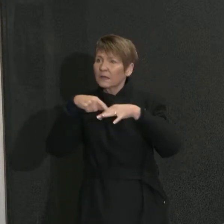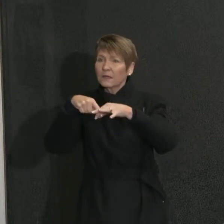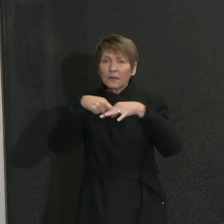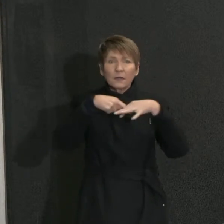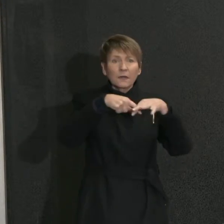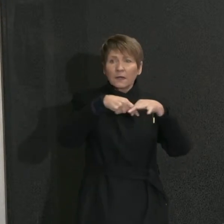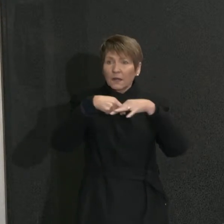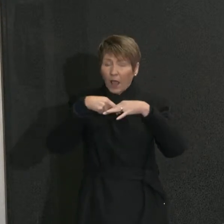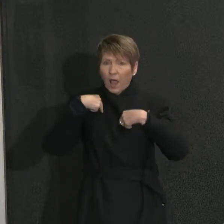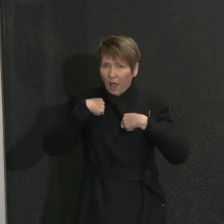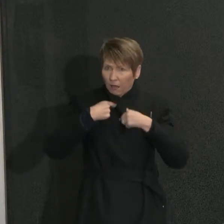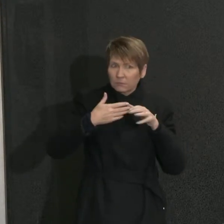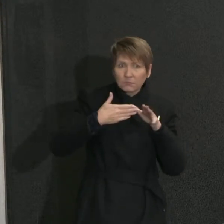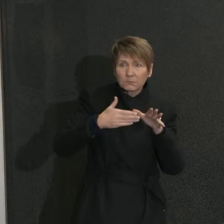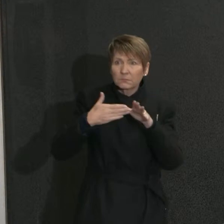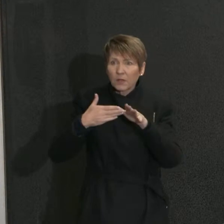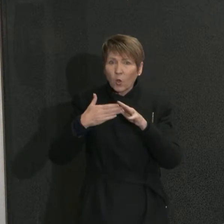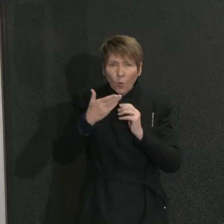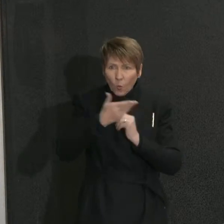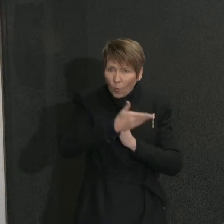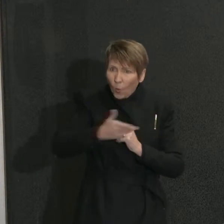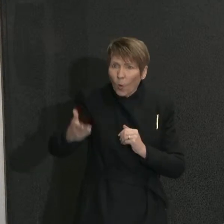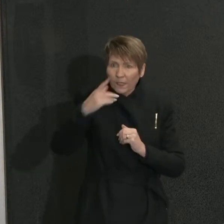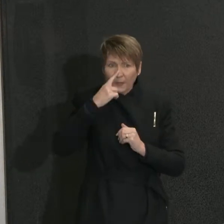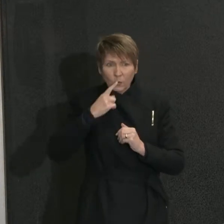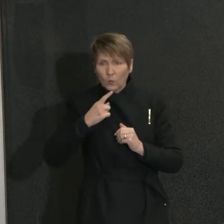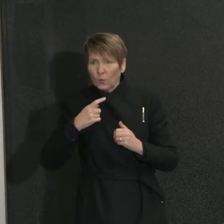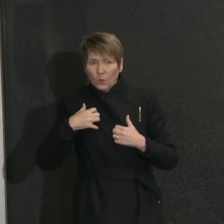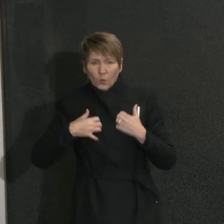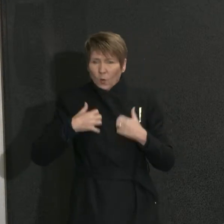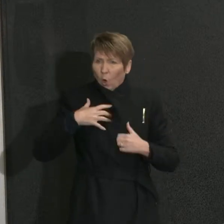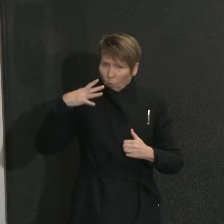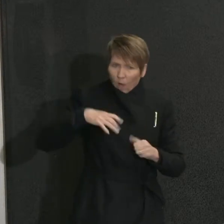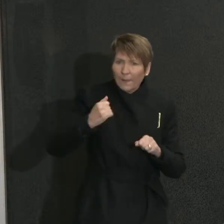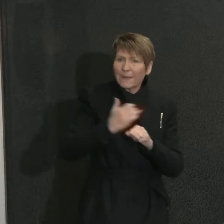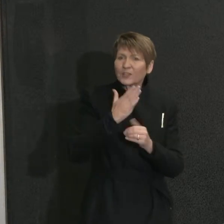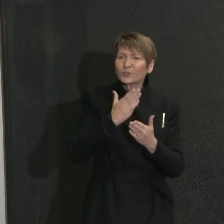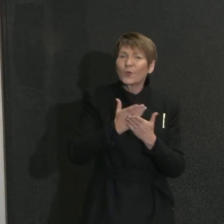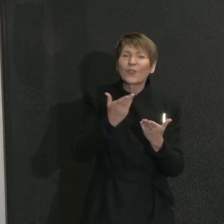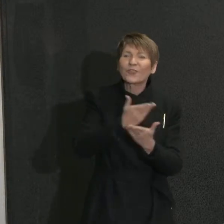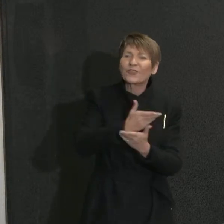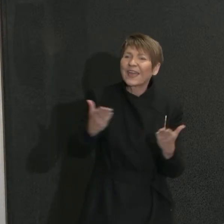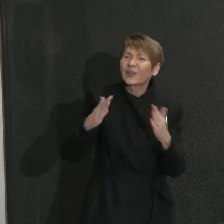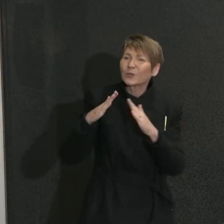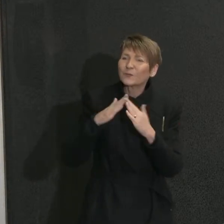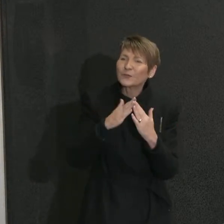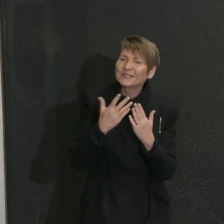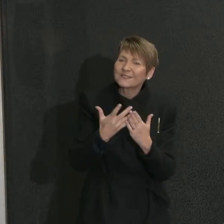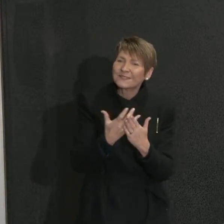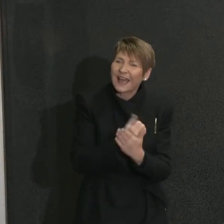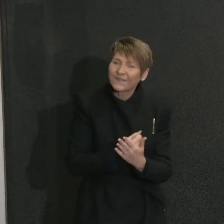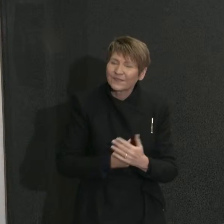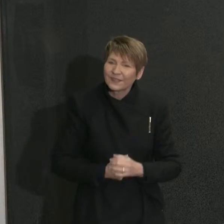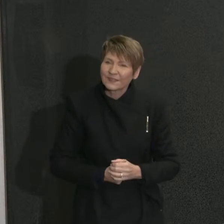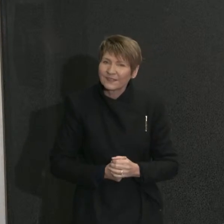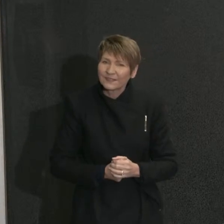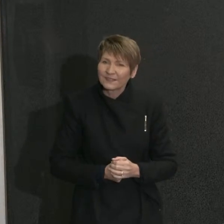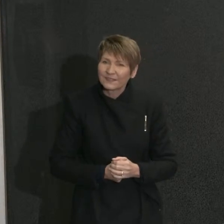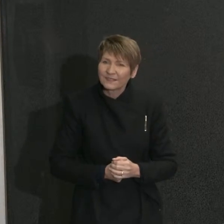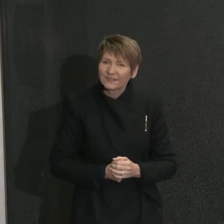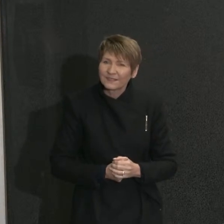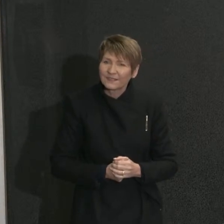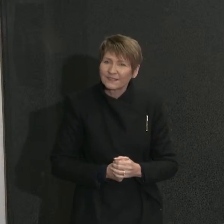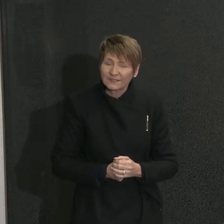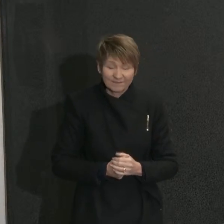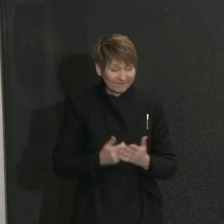quicker to make phone calls, to reach out, to be a trusted voice. They've done it before. They're doing it right now as we speak,